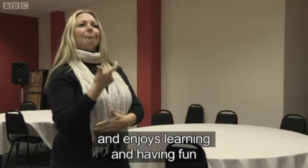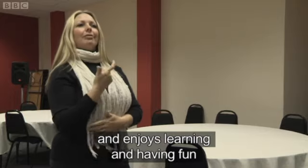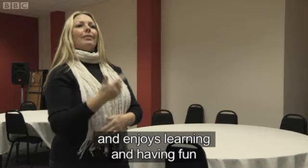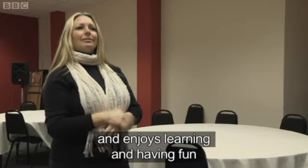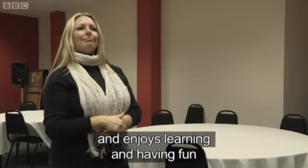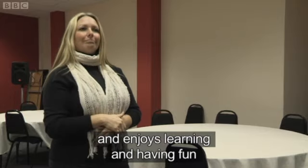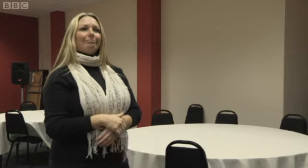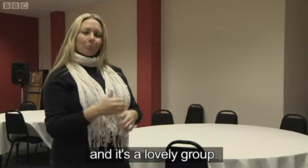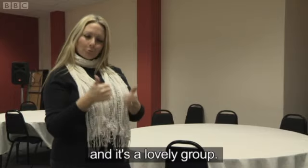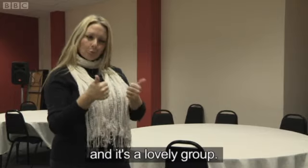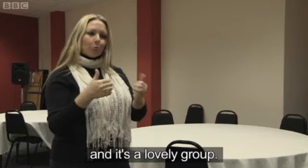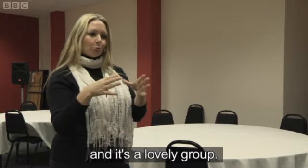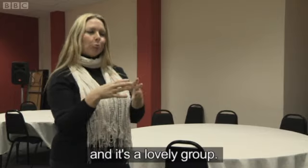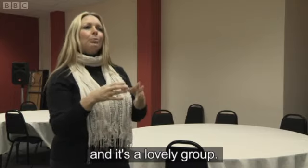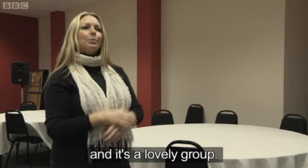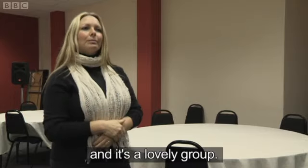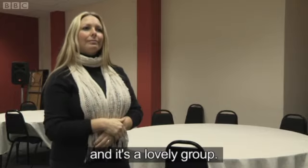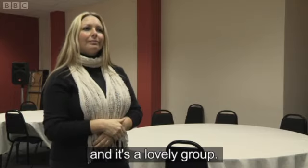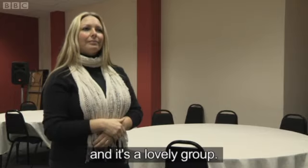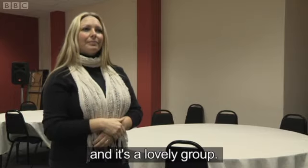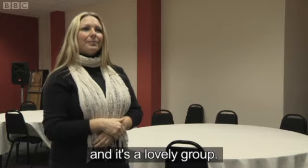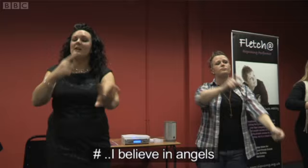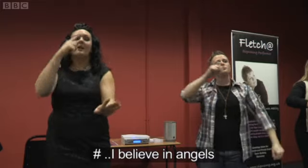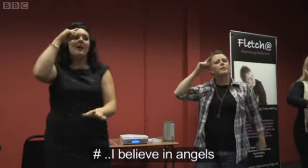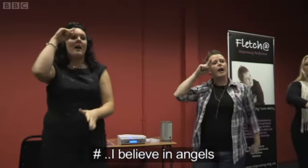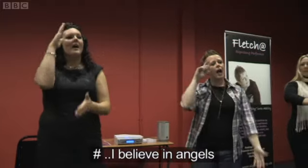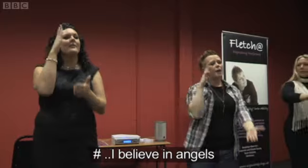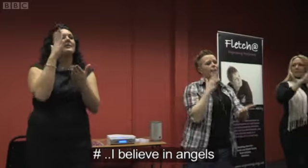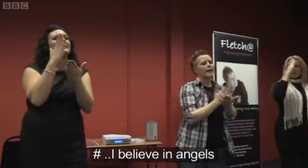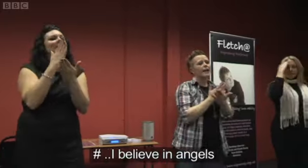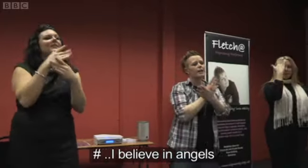having fun, and it's a lovely group. I believe in